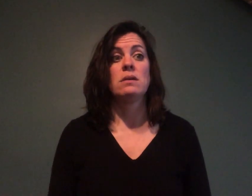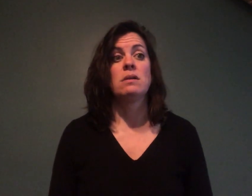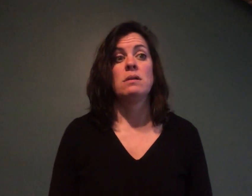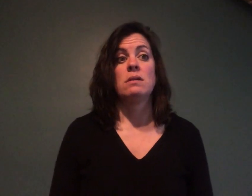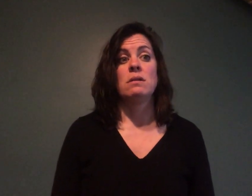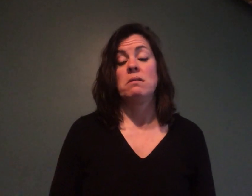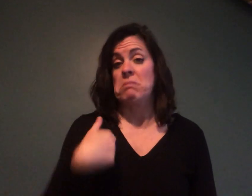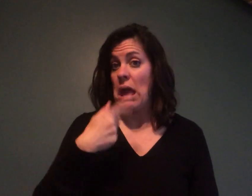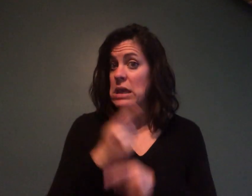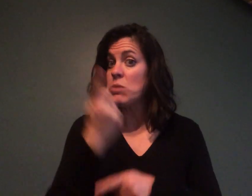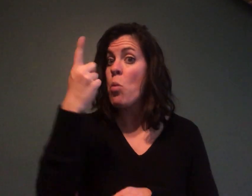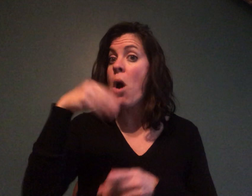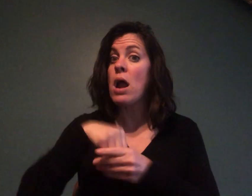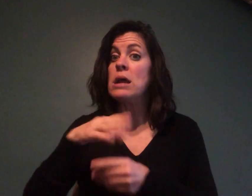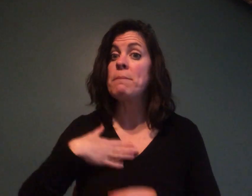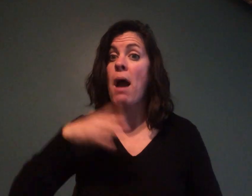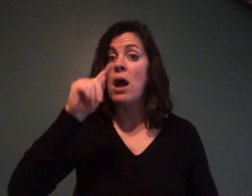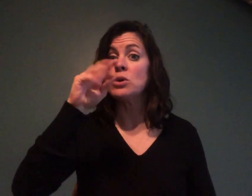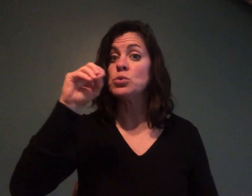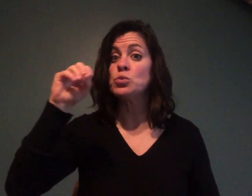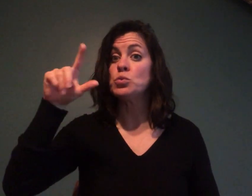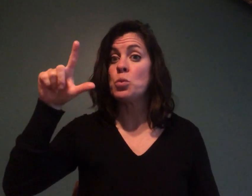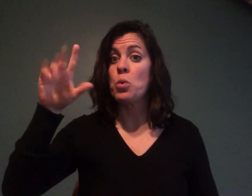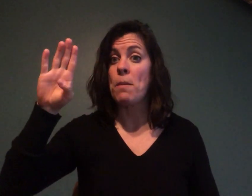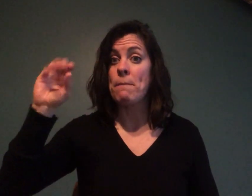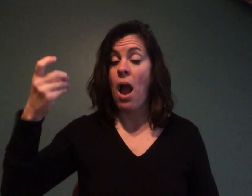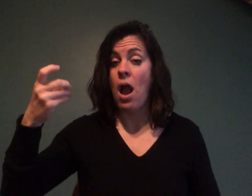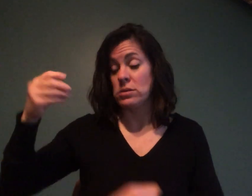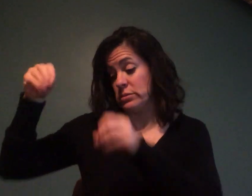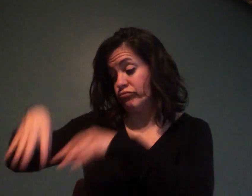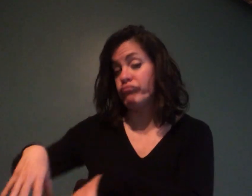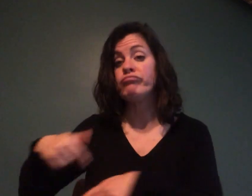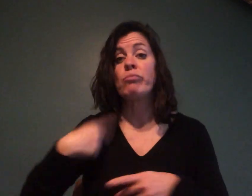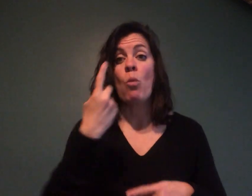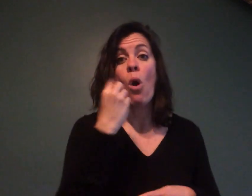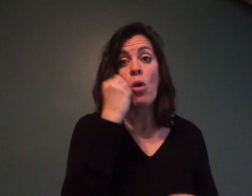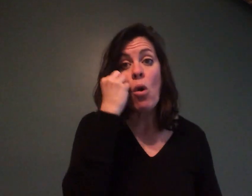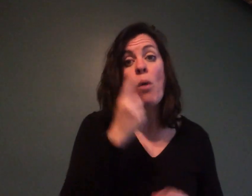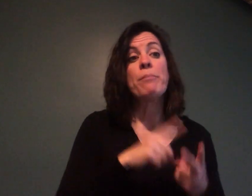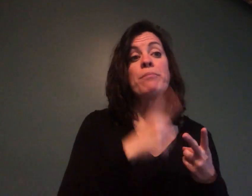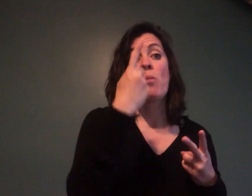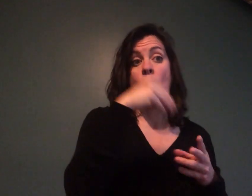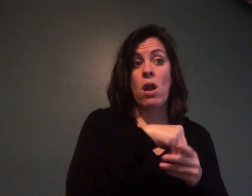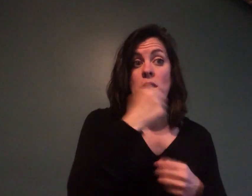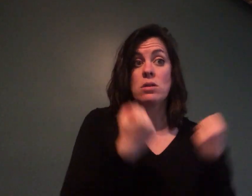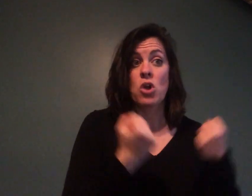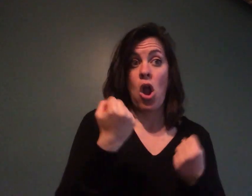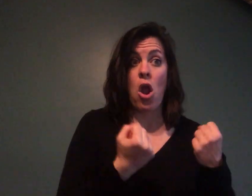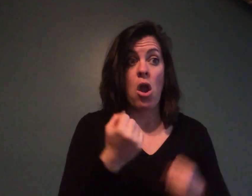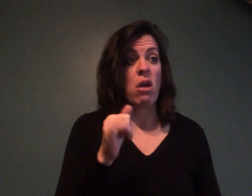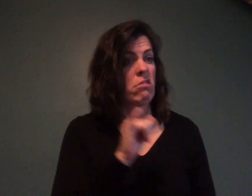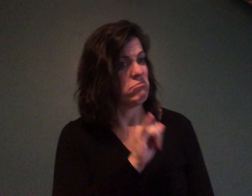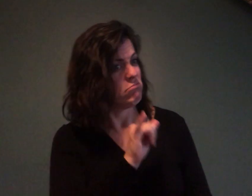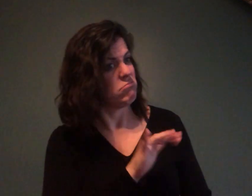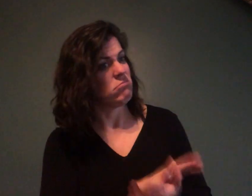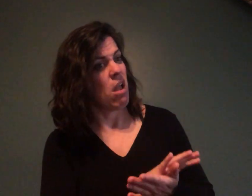are. I'm gonna get one. That's nice. Yeah, Home Depot. Come in handy. Okay, so these